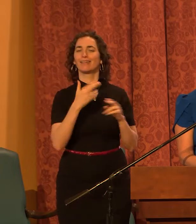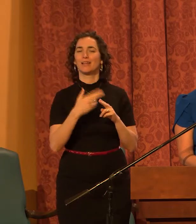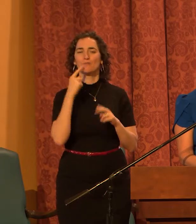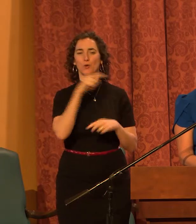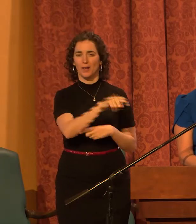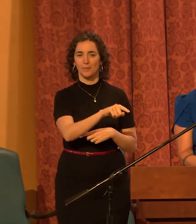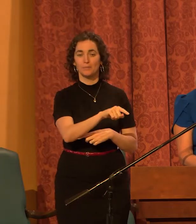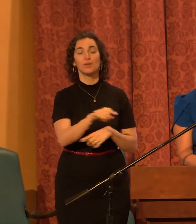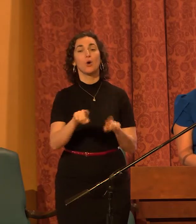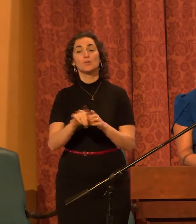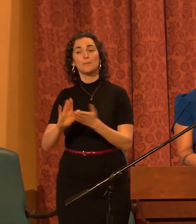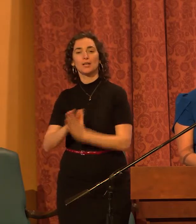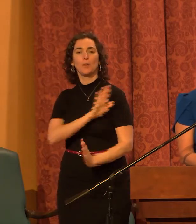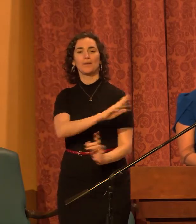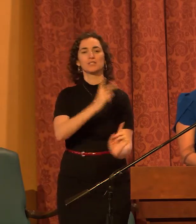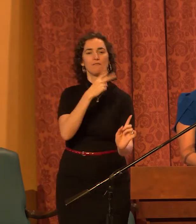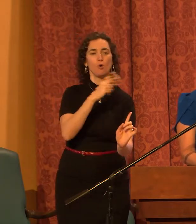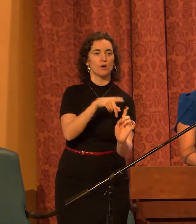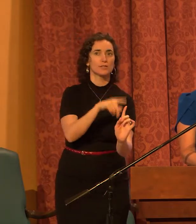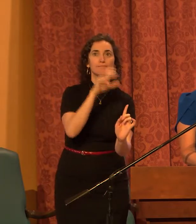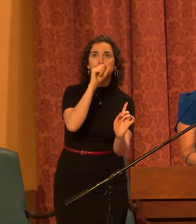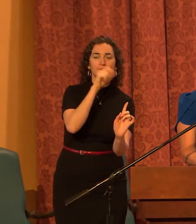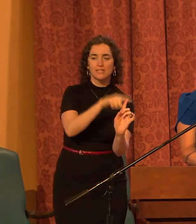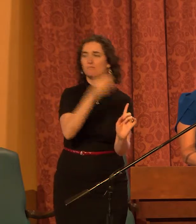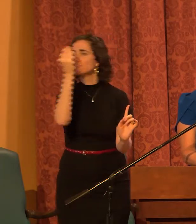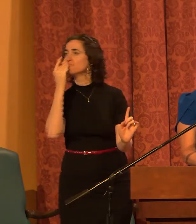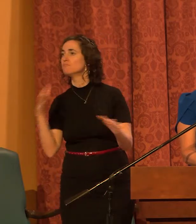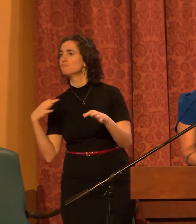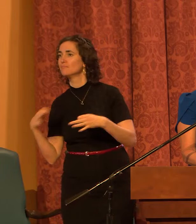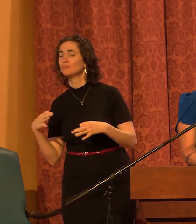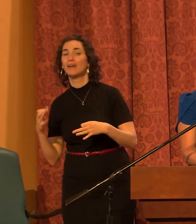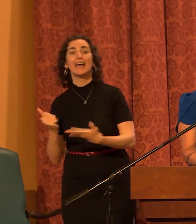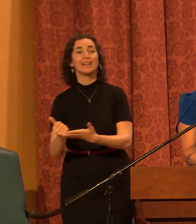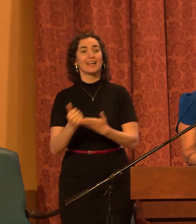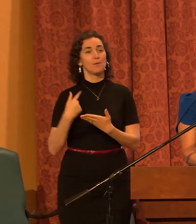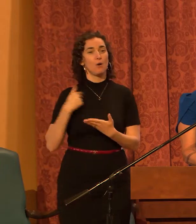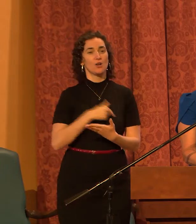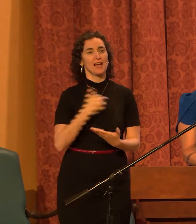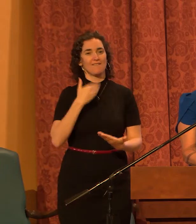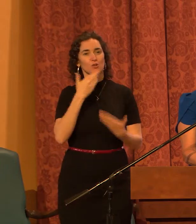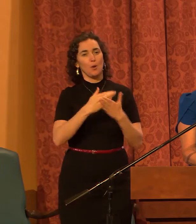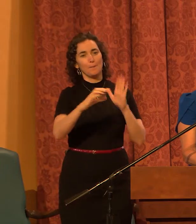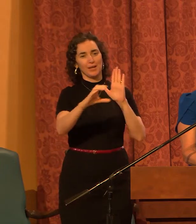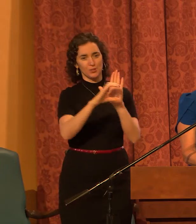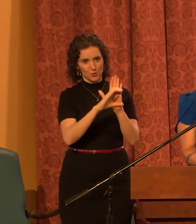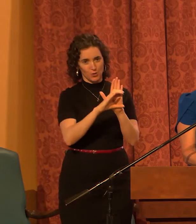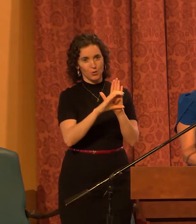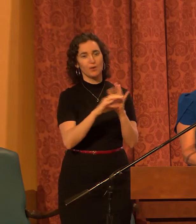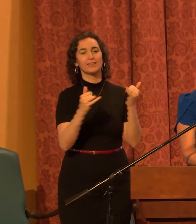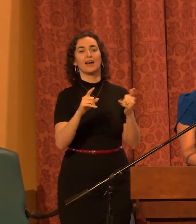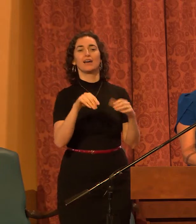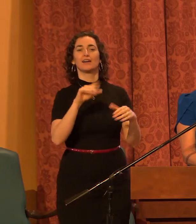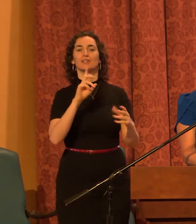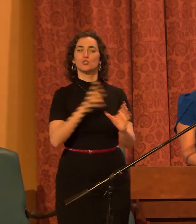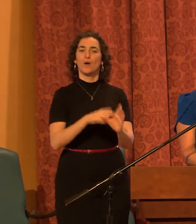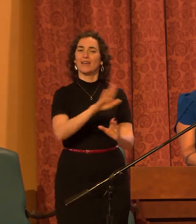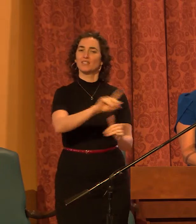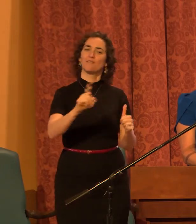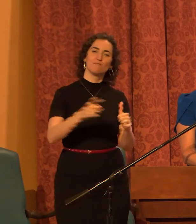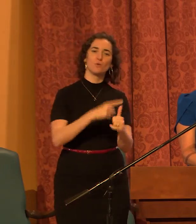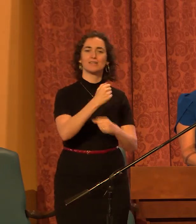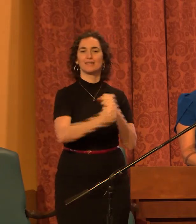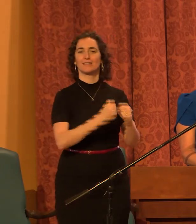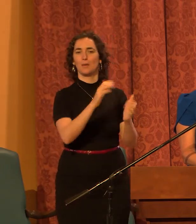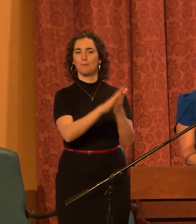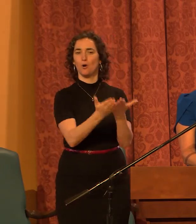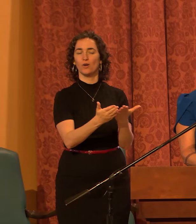to be Braden's voice, even helped us get a good photo of our Braden so that he could be in his first ever yearbook